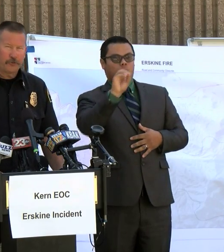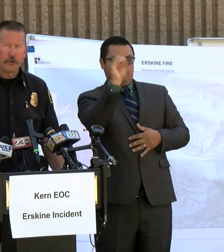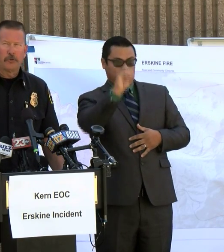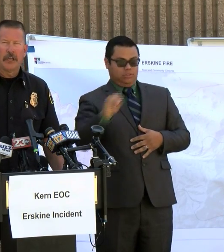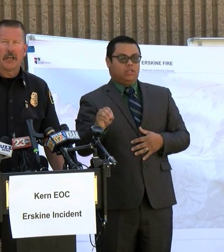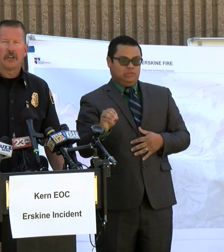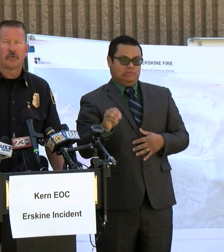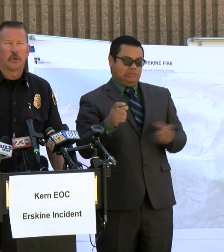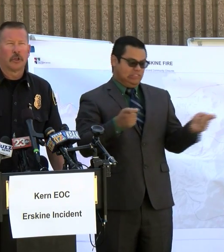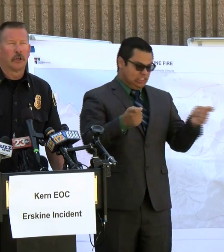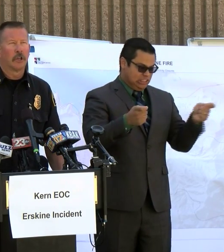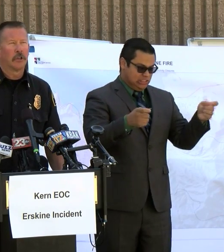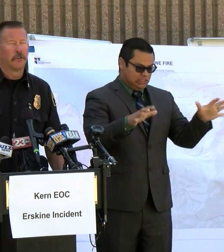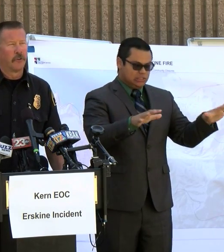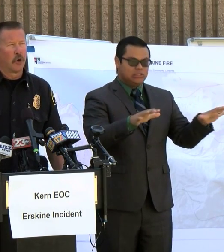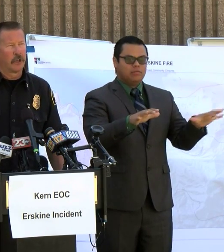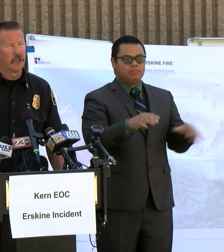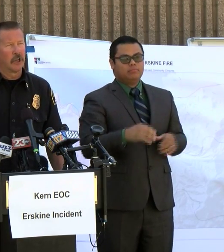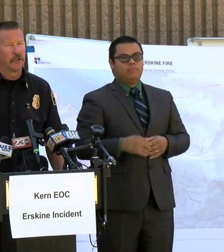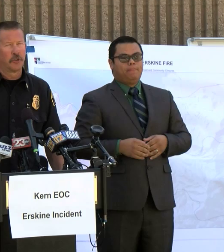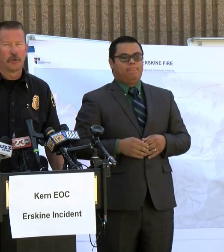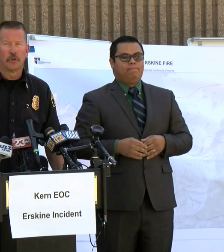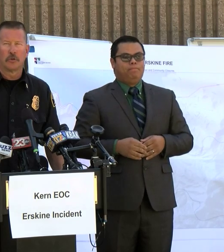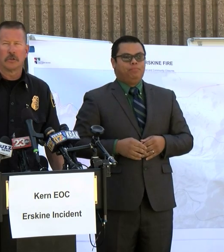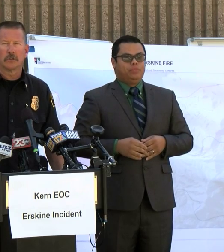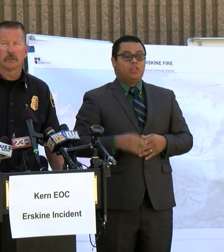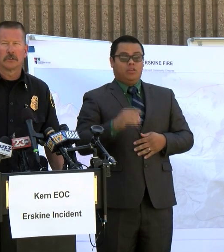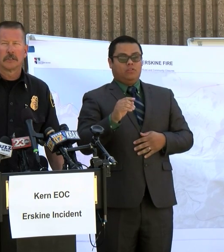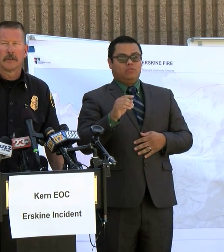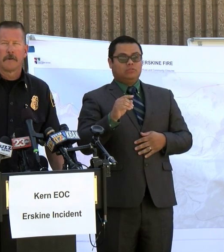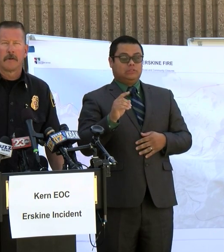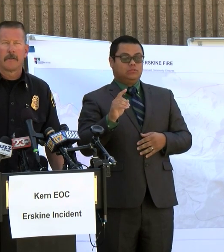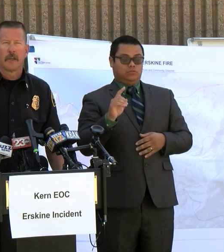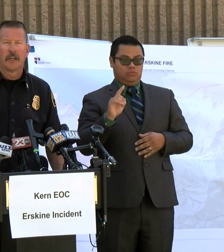The first few days were devoted to